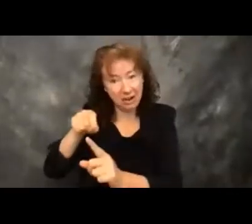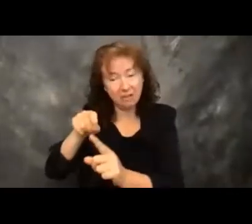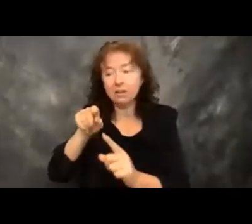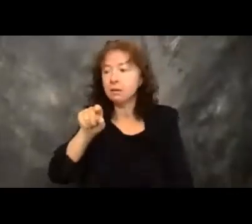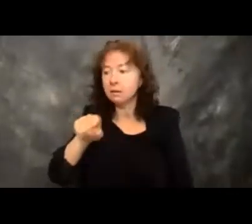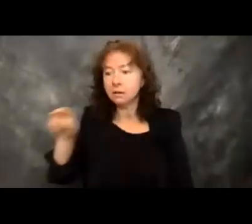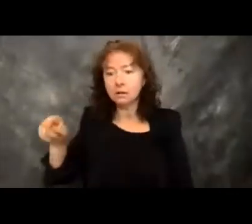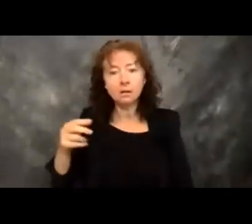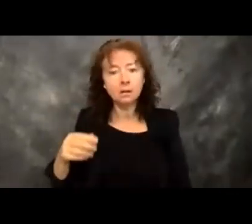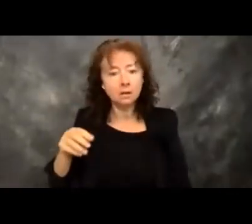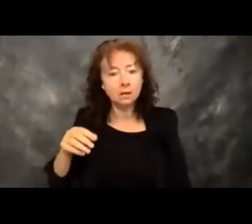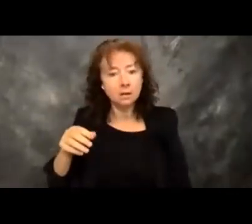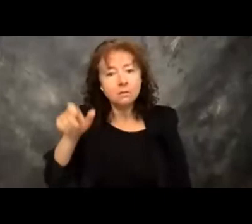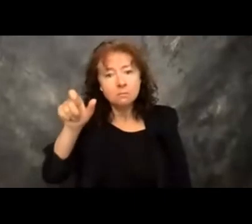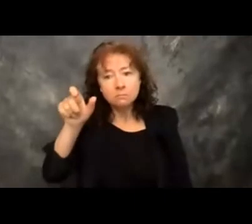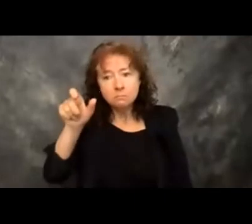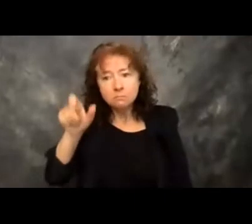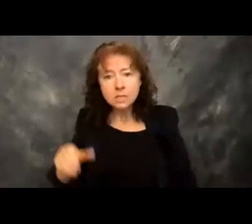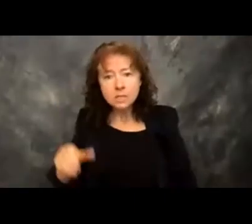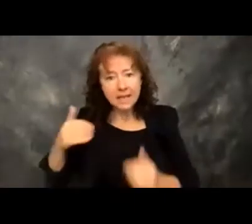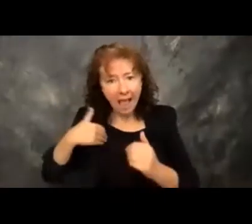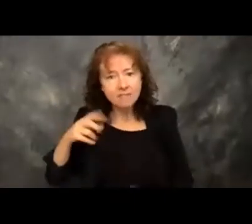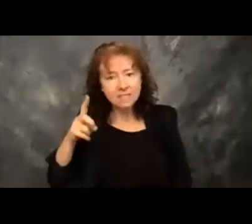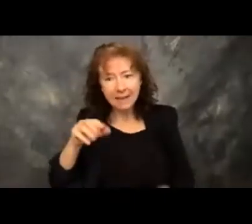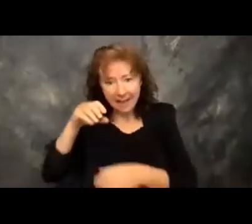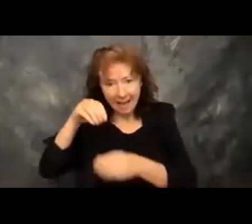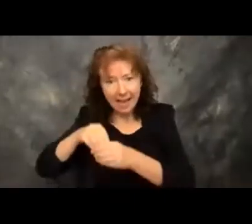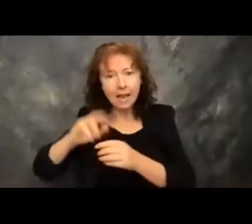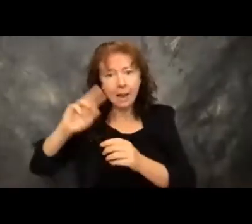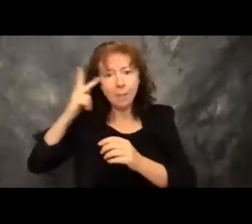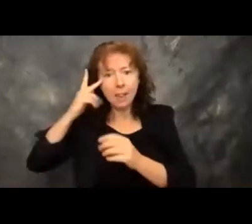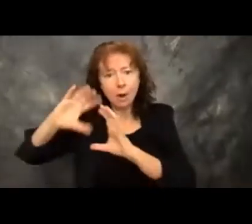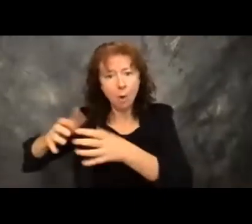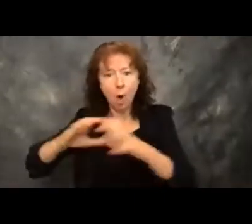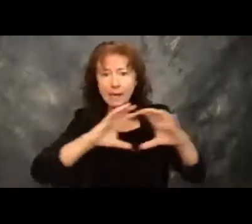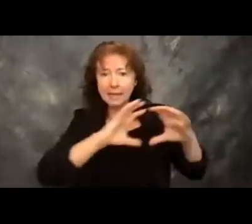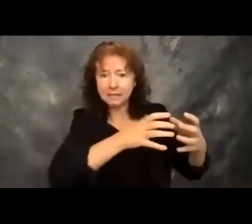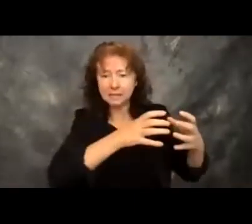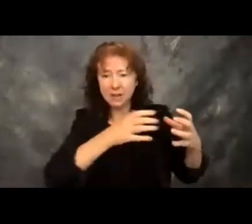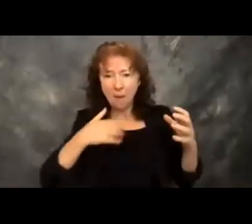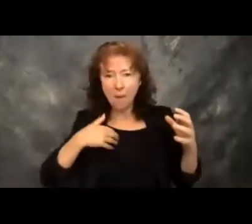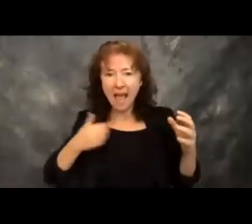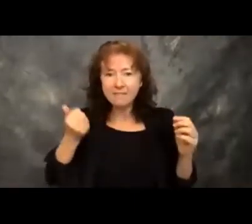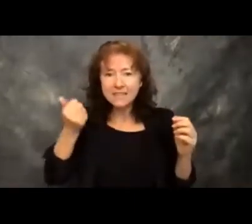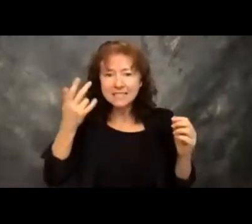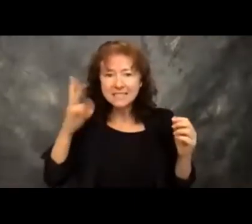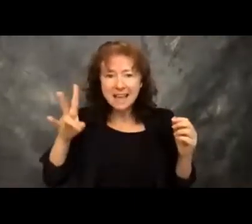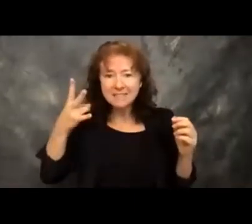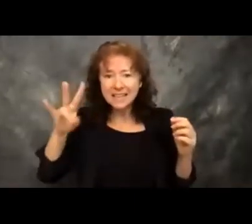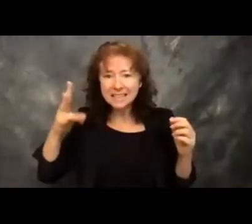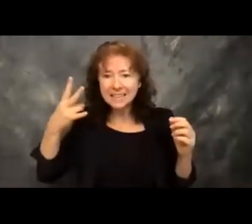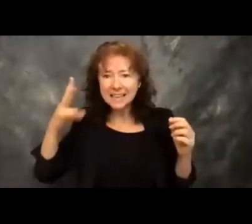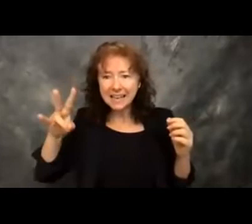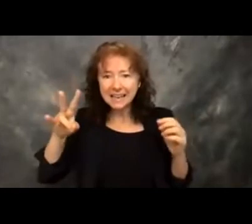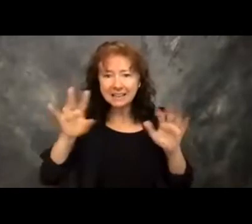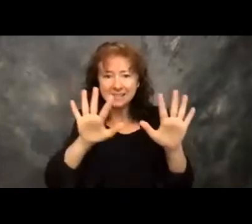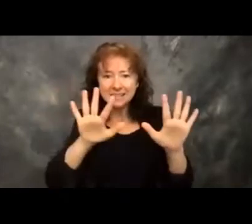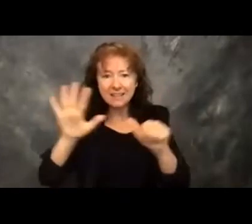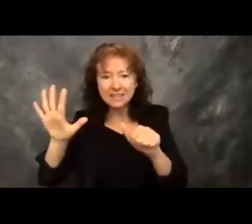disabilities from each parties. Now we have 17 parties. They become a candidates.